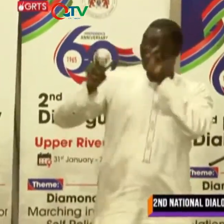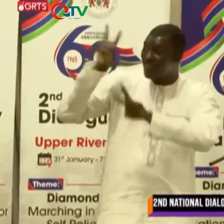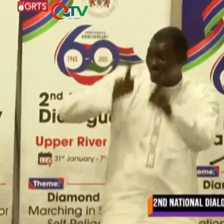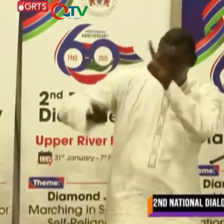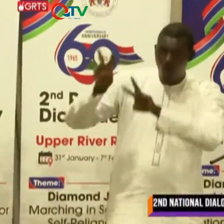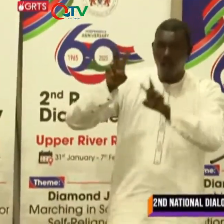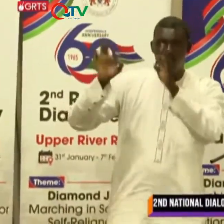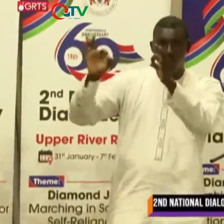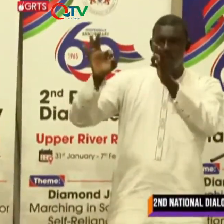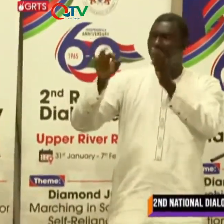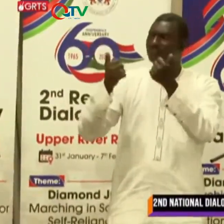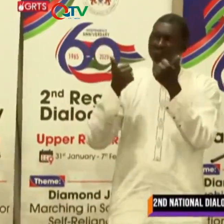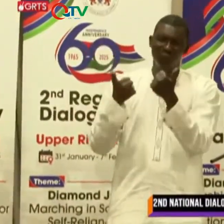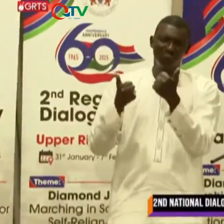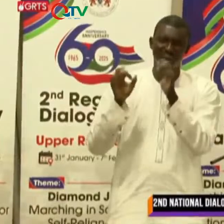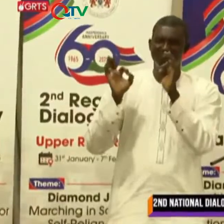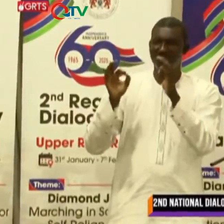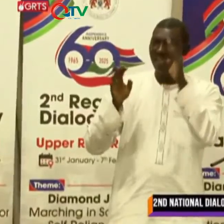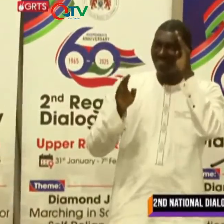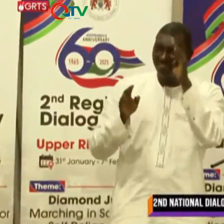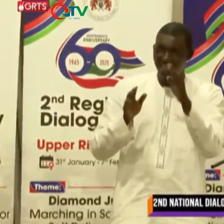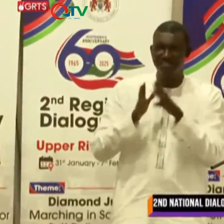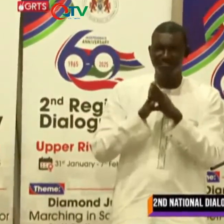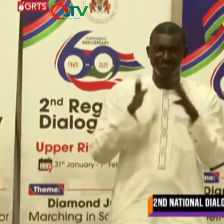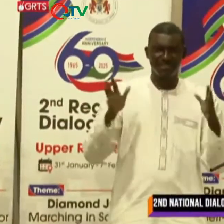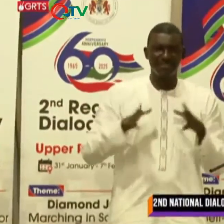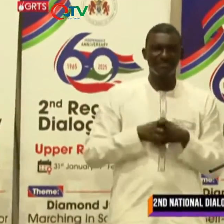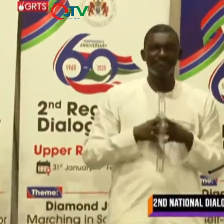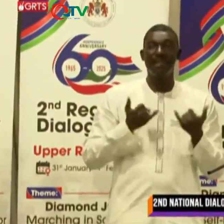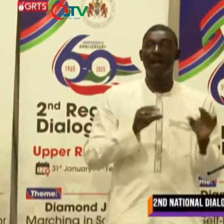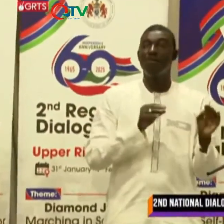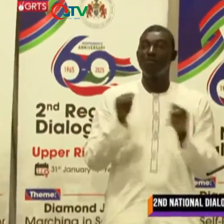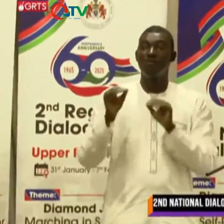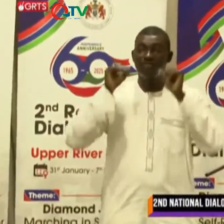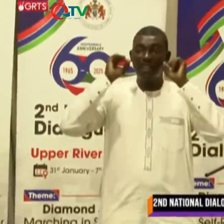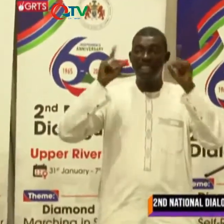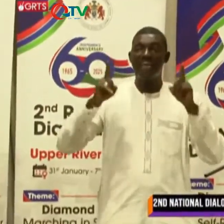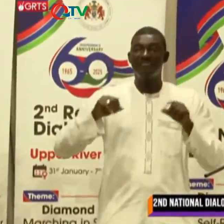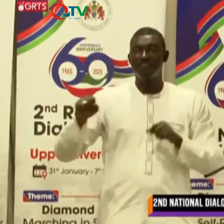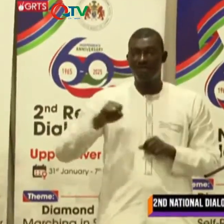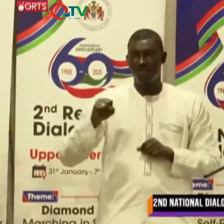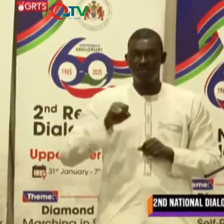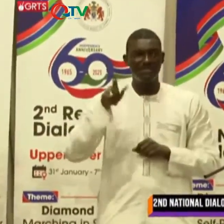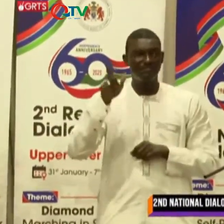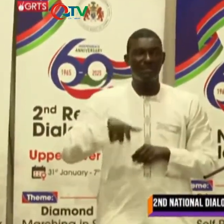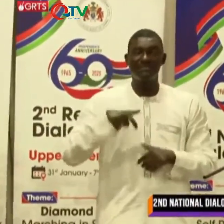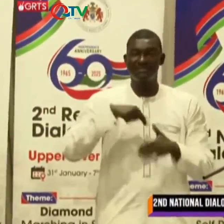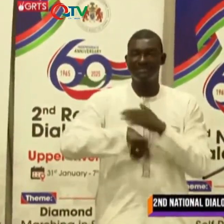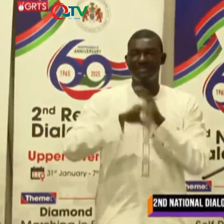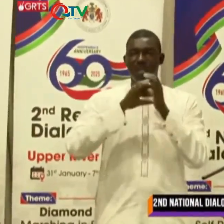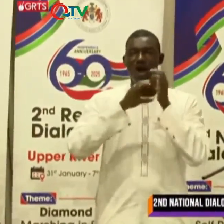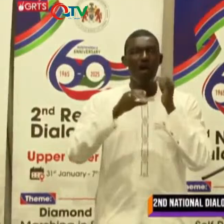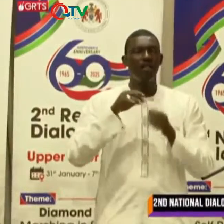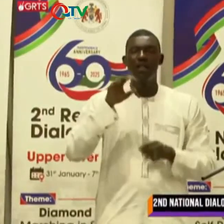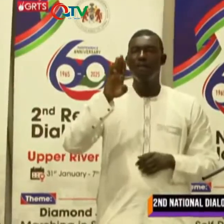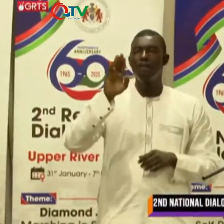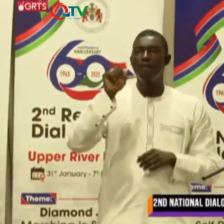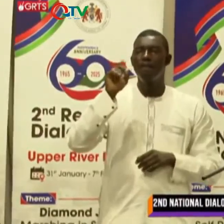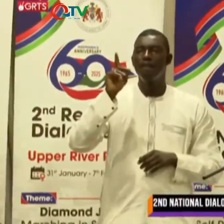then the framing. Thank you so much. We'll now move to live performance. It's in town, Badibunka, or it's going to be